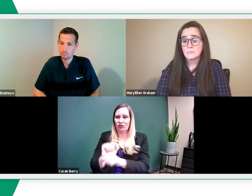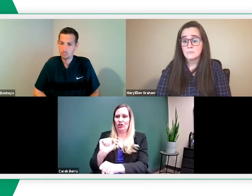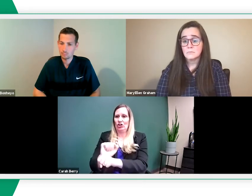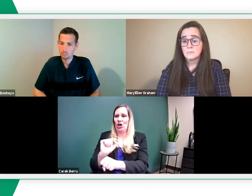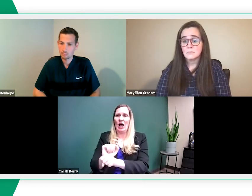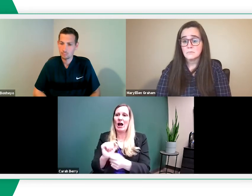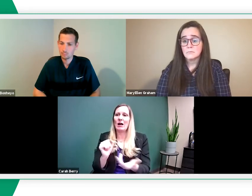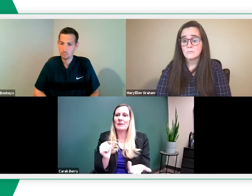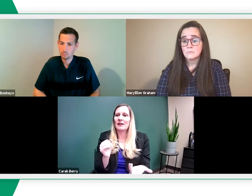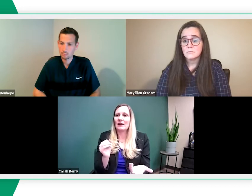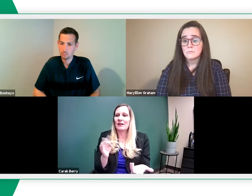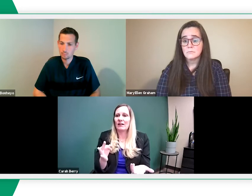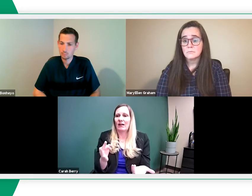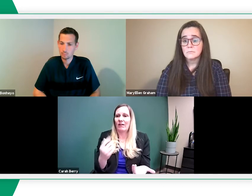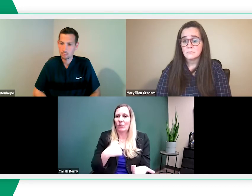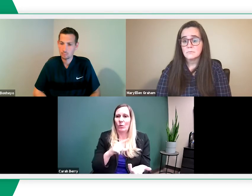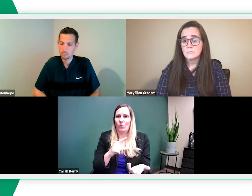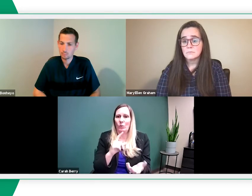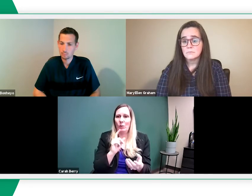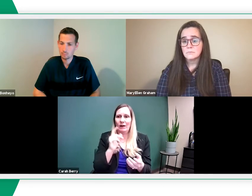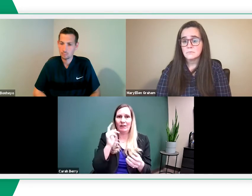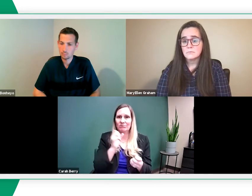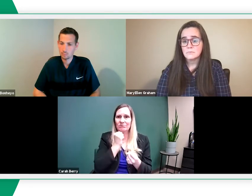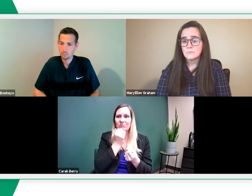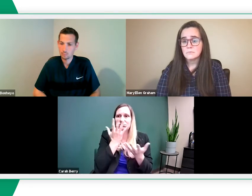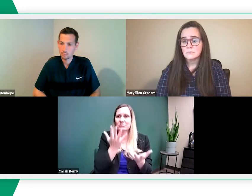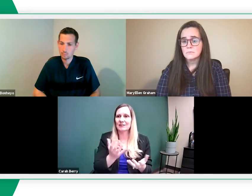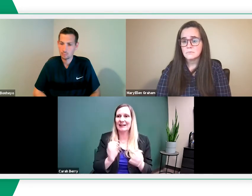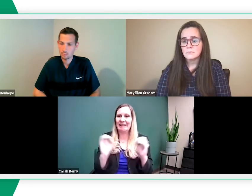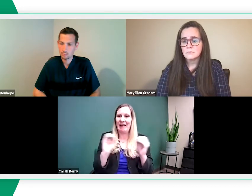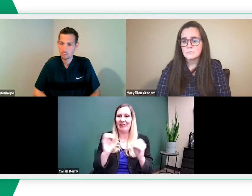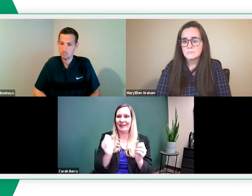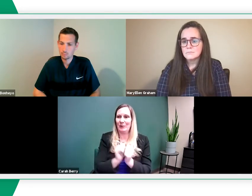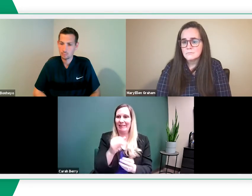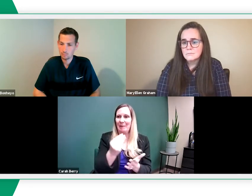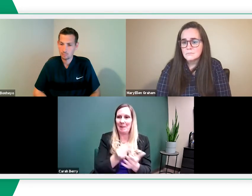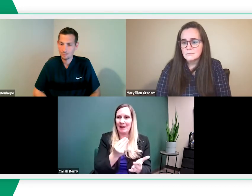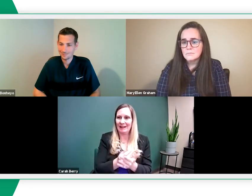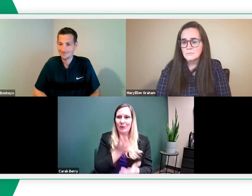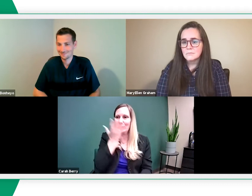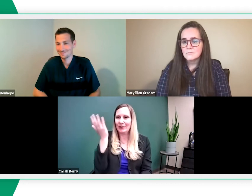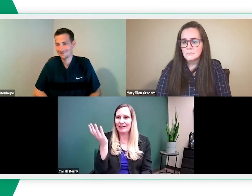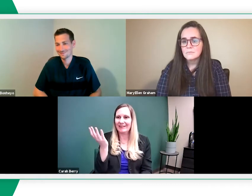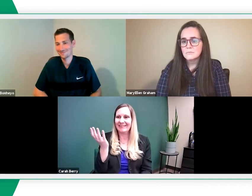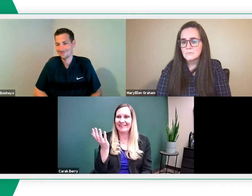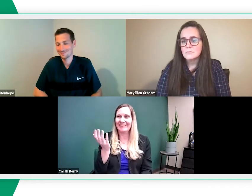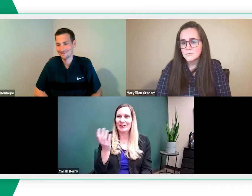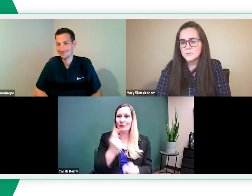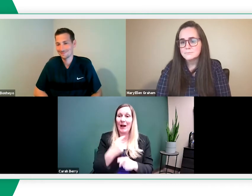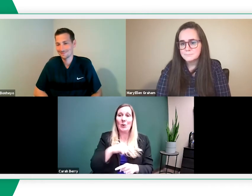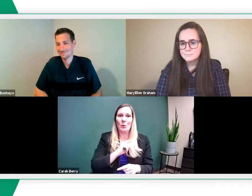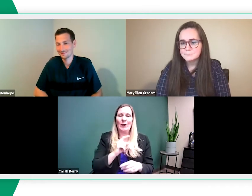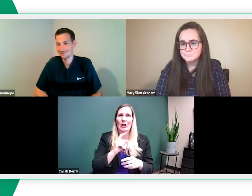What's the goal of having a good paying job for our students if they don't know what they're going to do